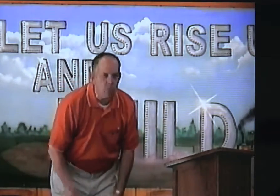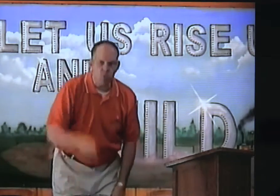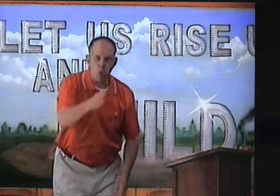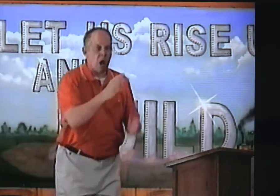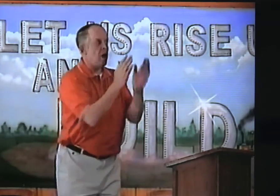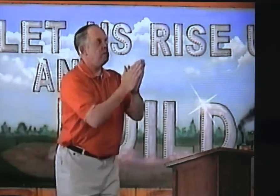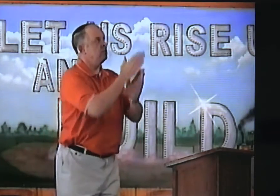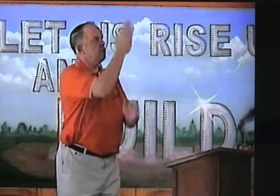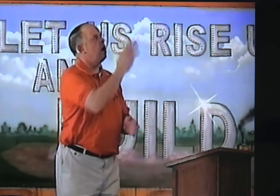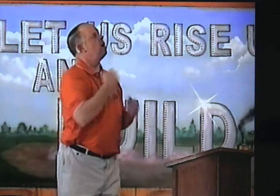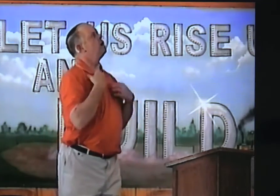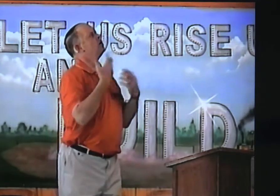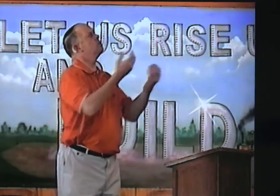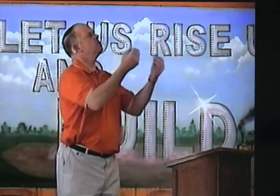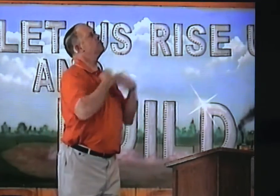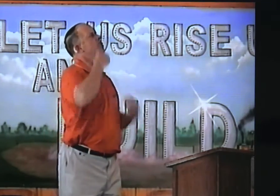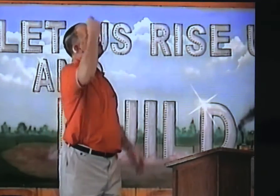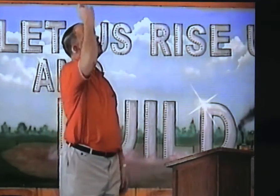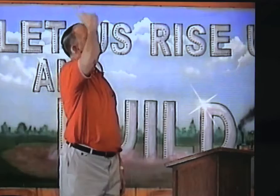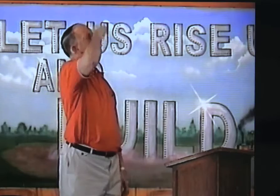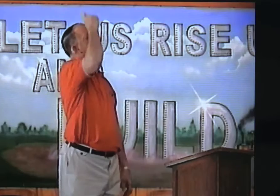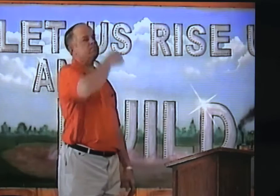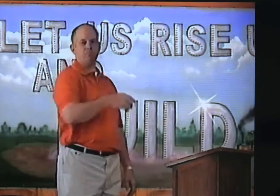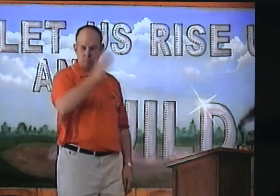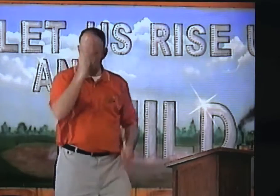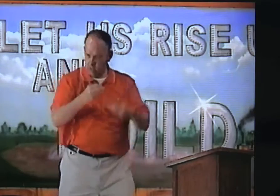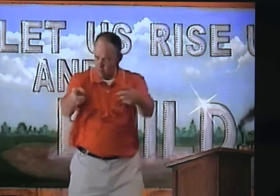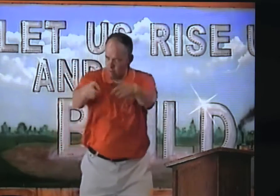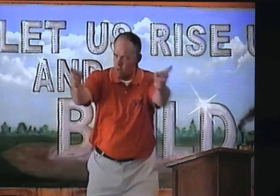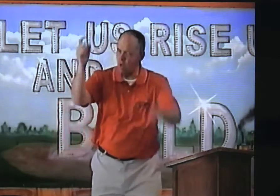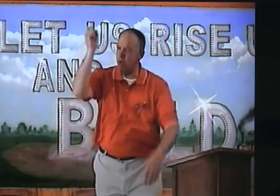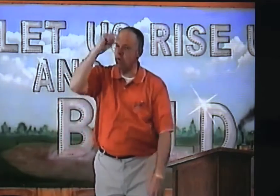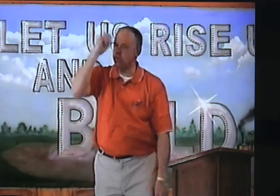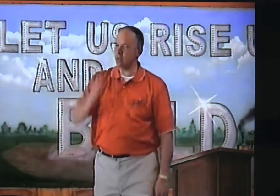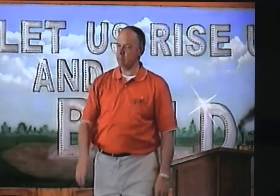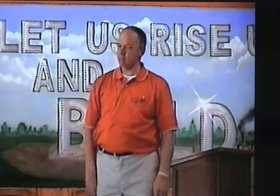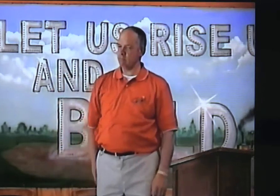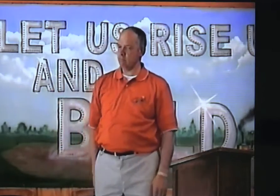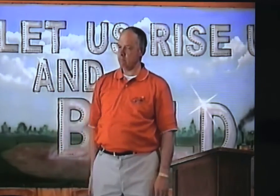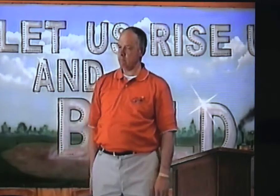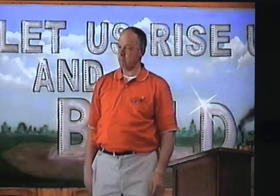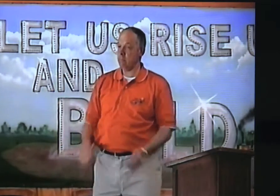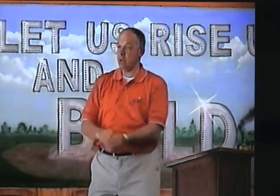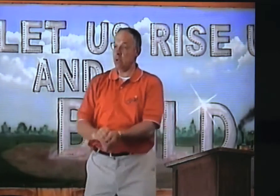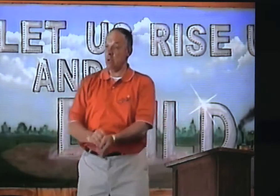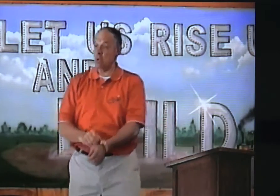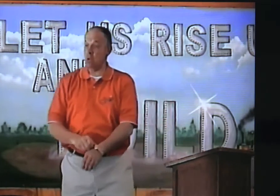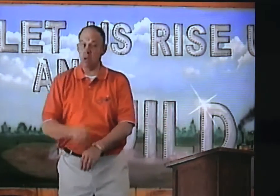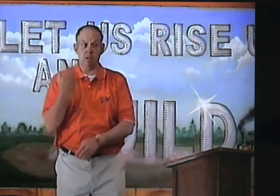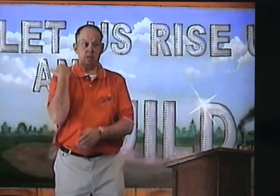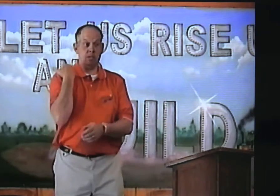saying, you need to ask God, please give me wisdom. Give me wisdom. You can have wisdom.